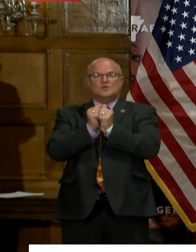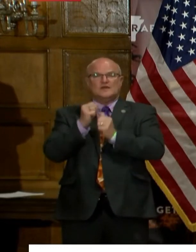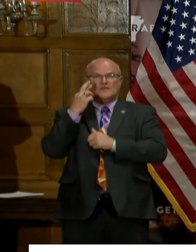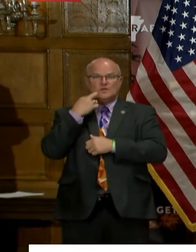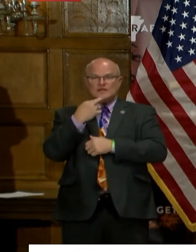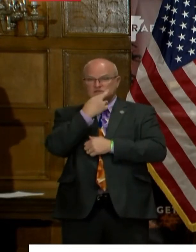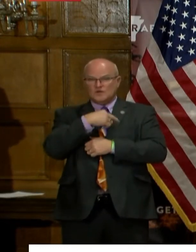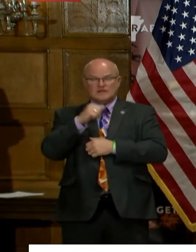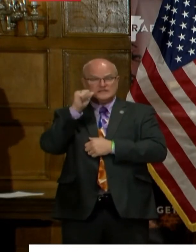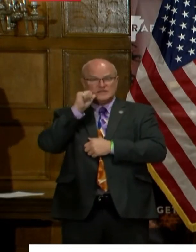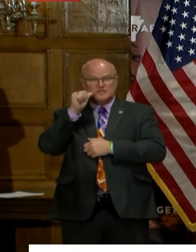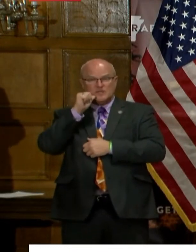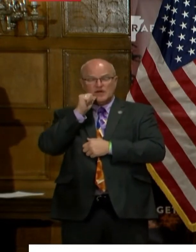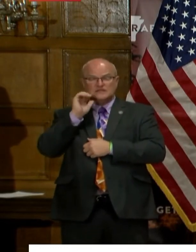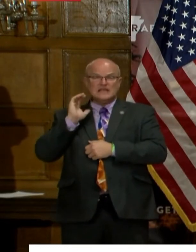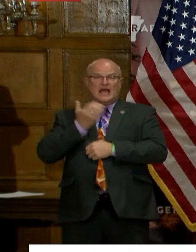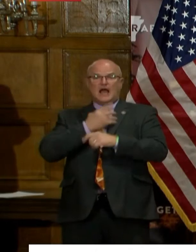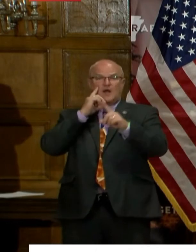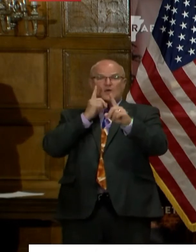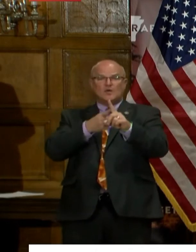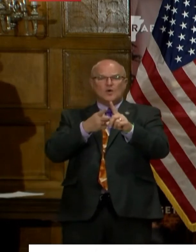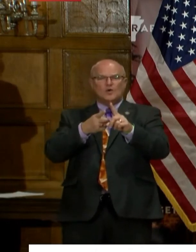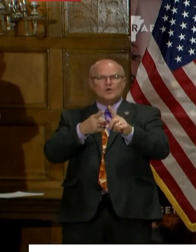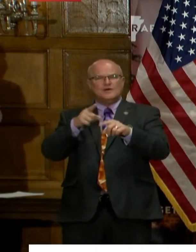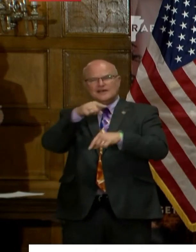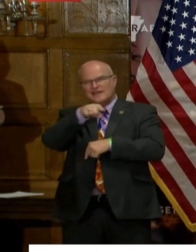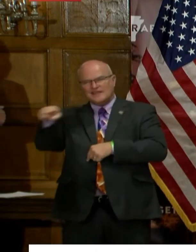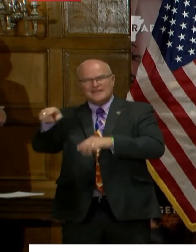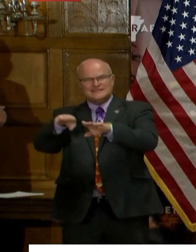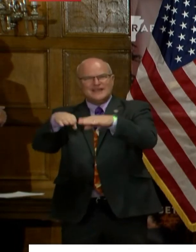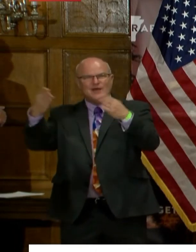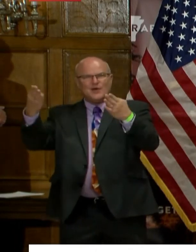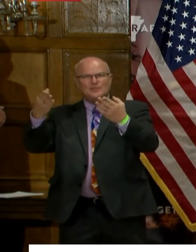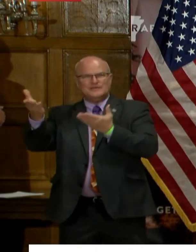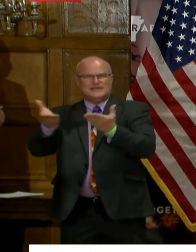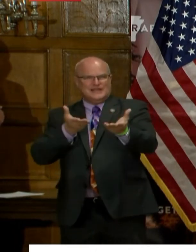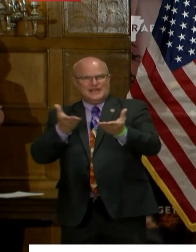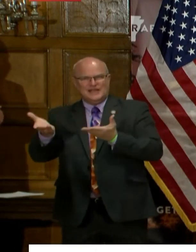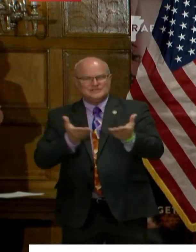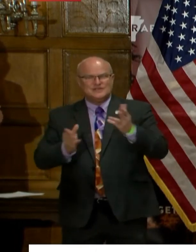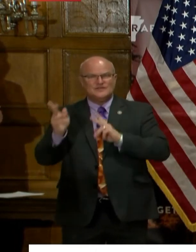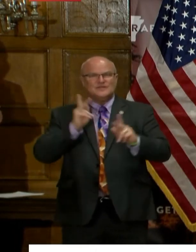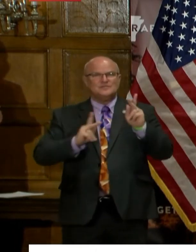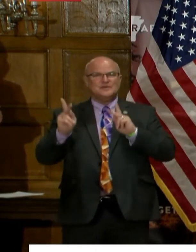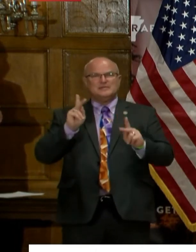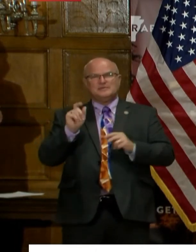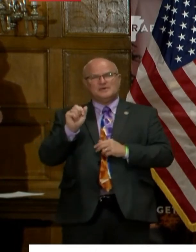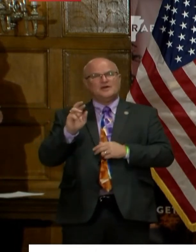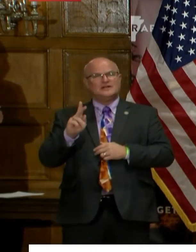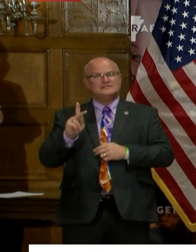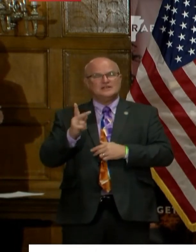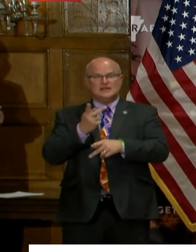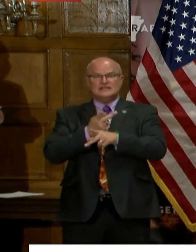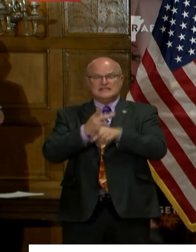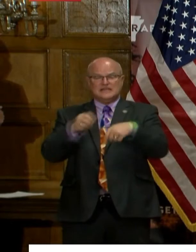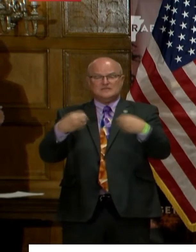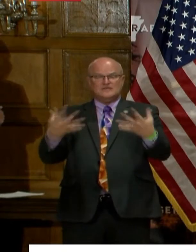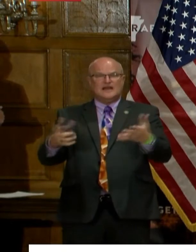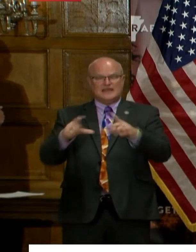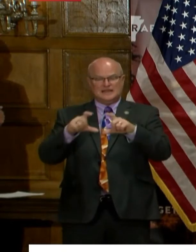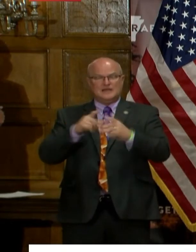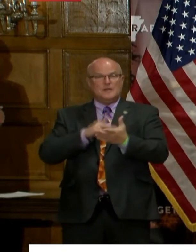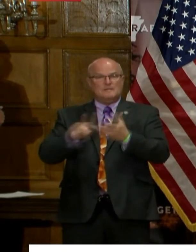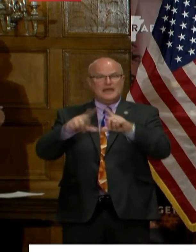bars. Our goal is for them to stay open, to keep providing services to the good people of Arkansas, to keep providing paychecks